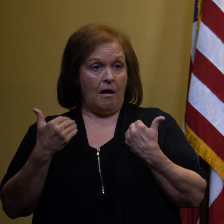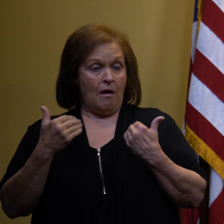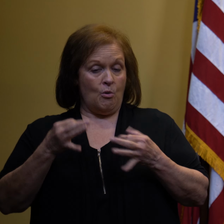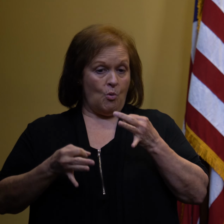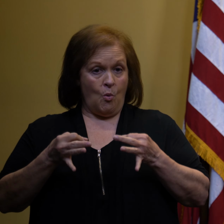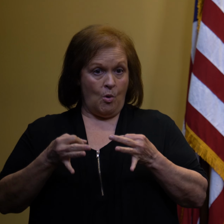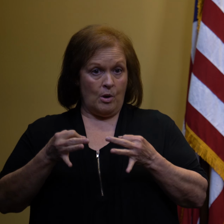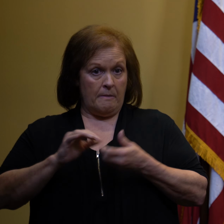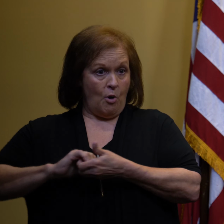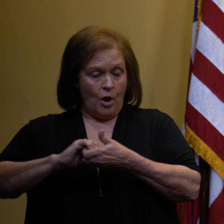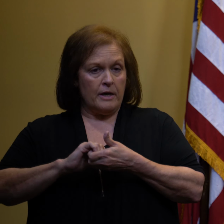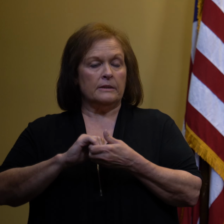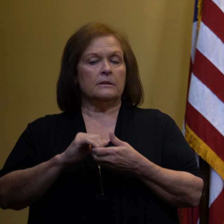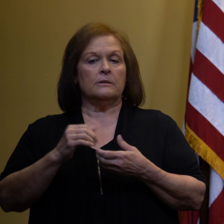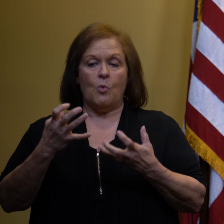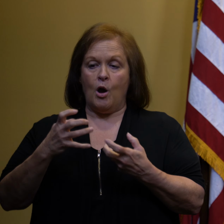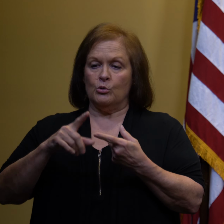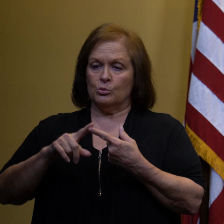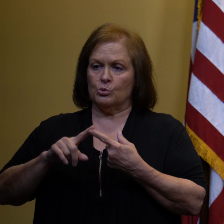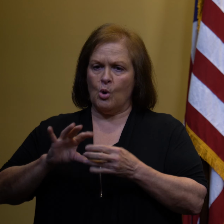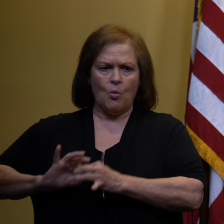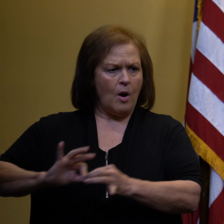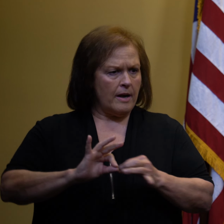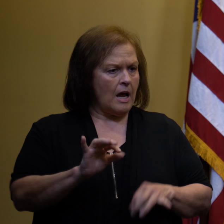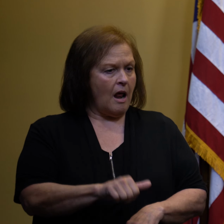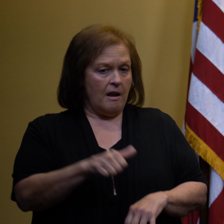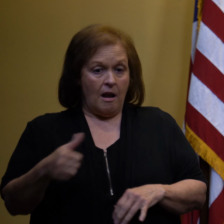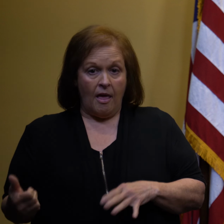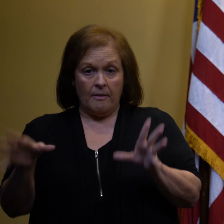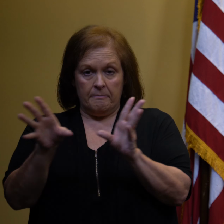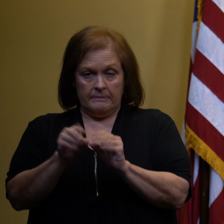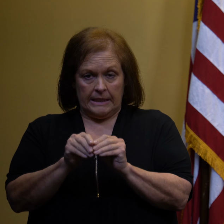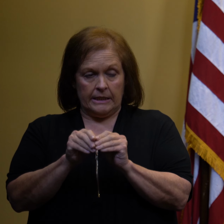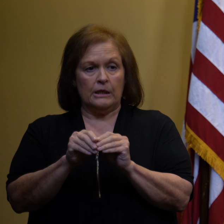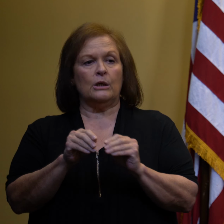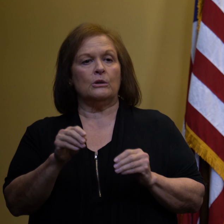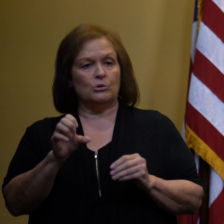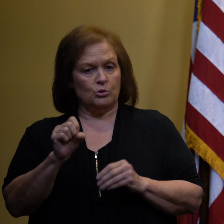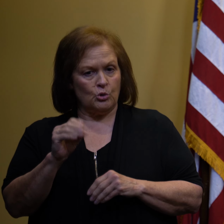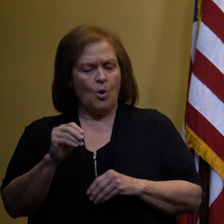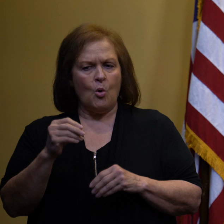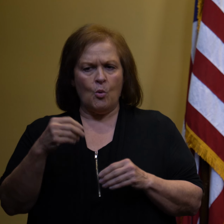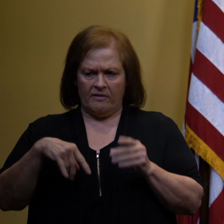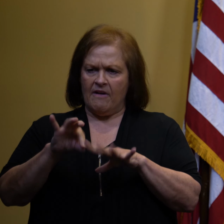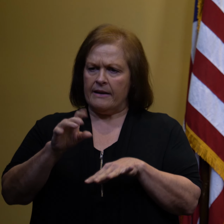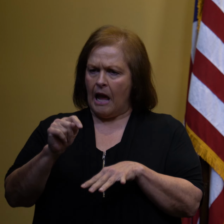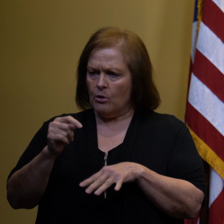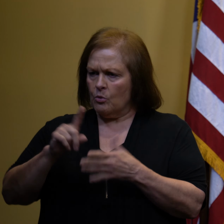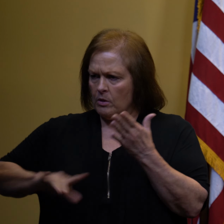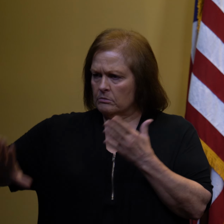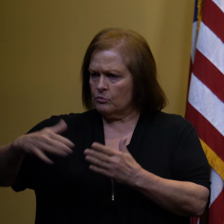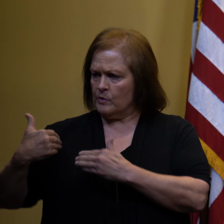partners in order to coordinate another meeting so that, again, pushing for accountability at every